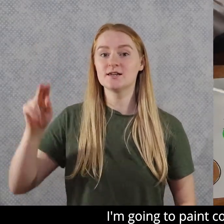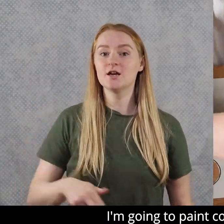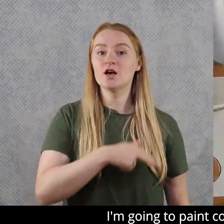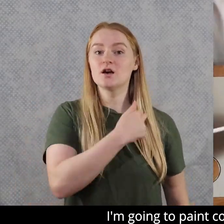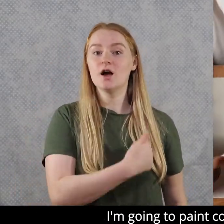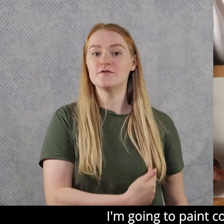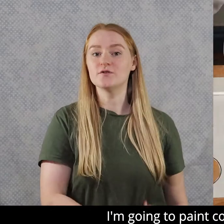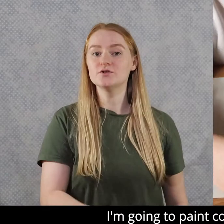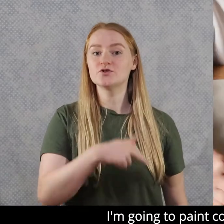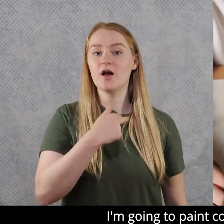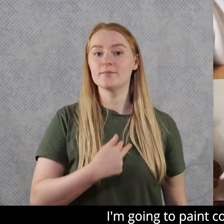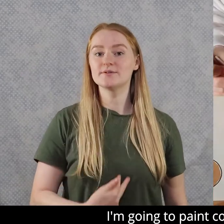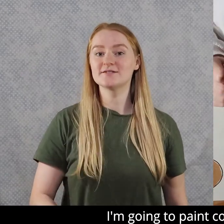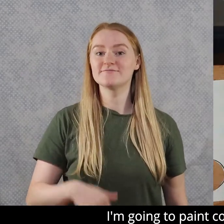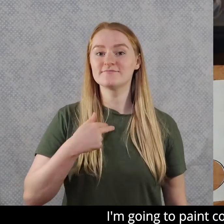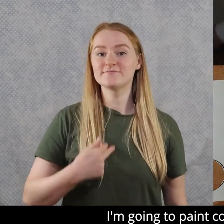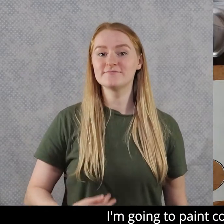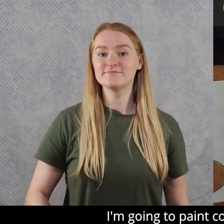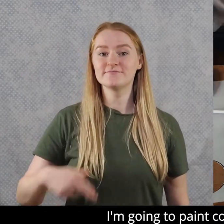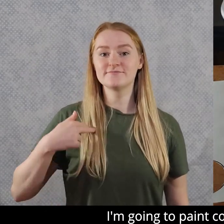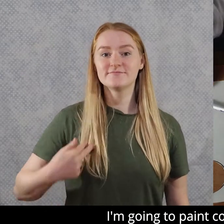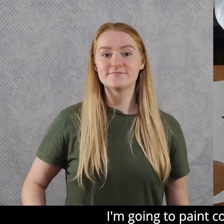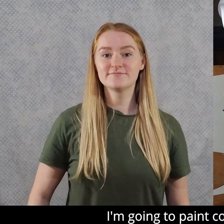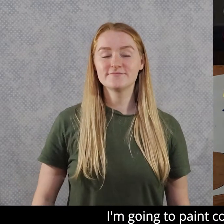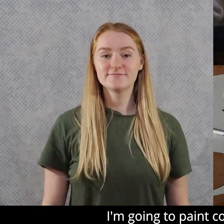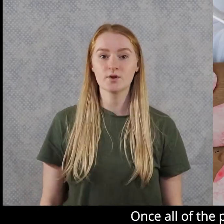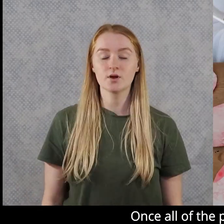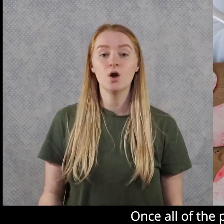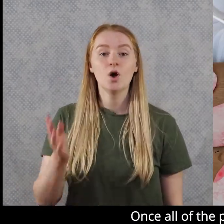paint colourful stripes.